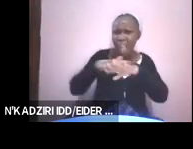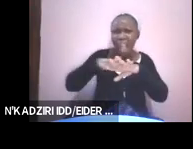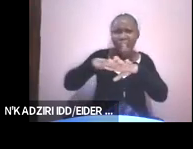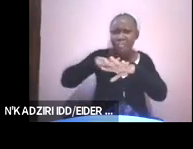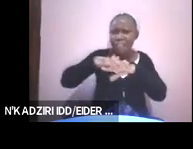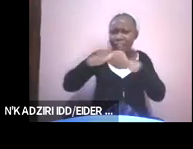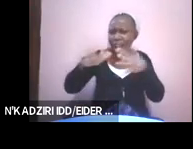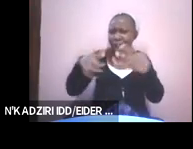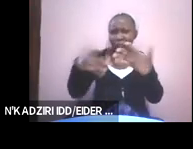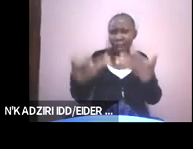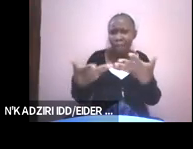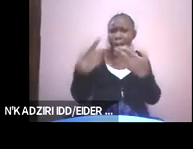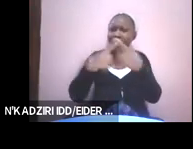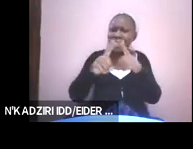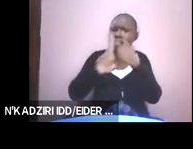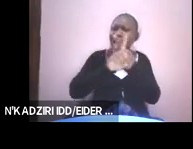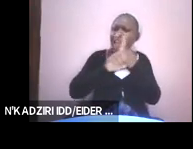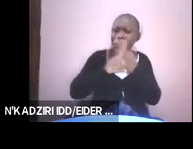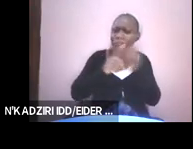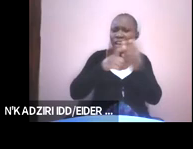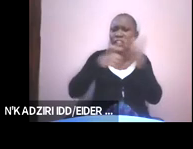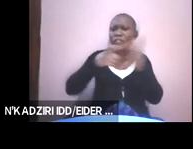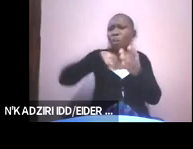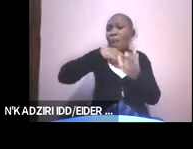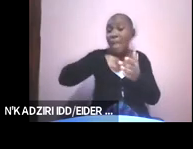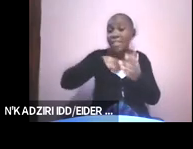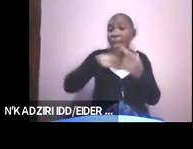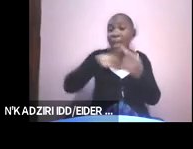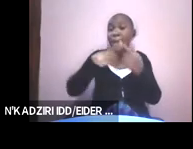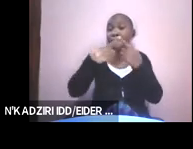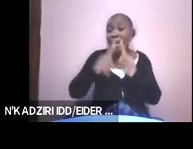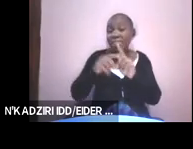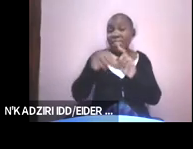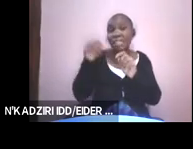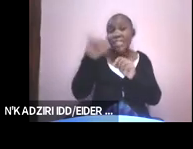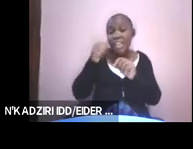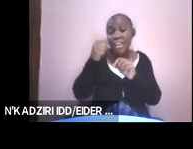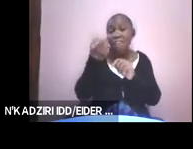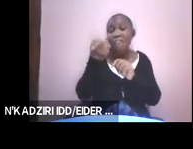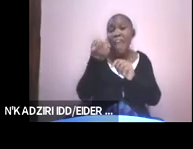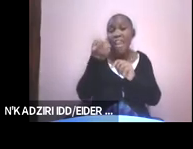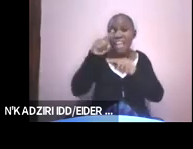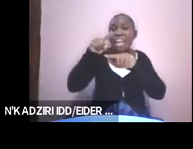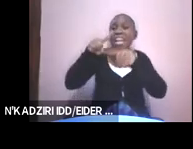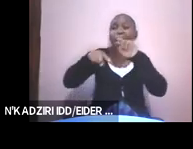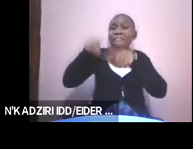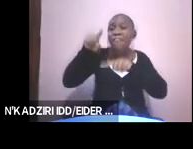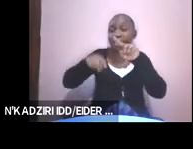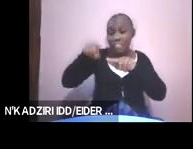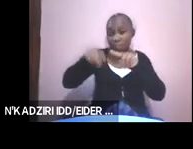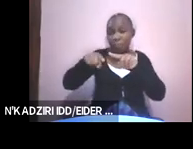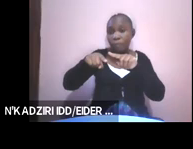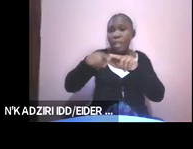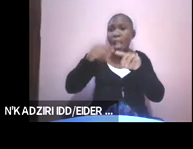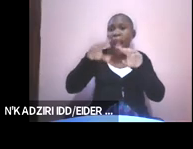all different from us, as opposed to really understanding the diversity. And I'll give you a good example of this. The new research that's coming out